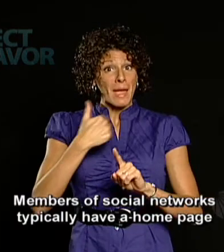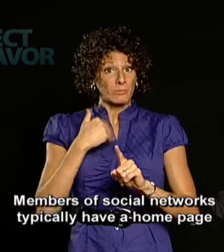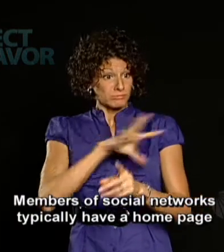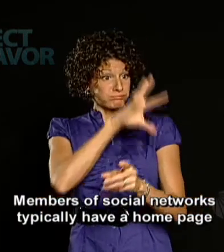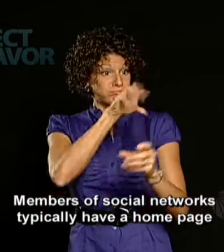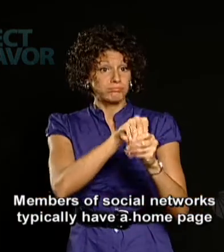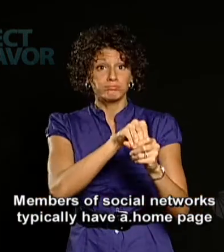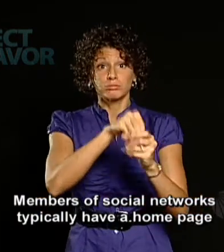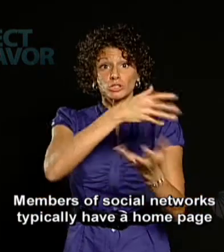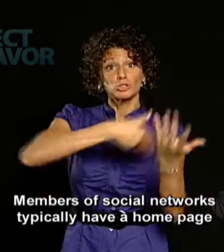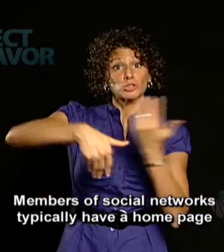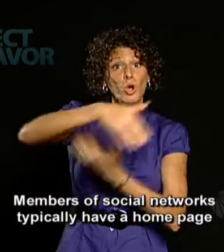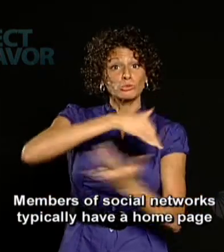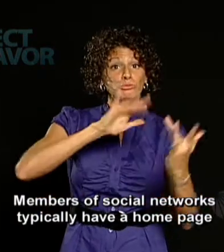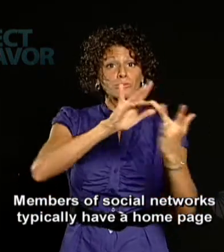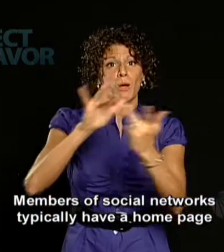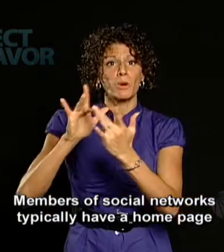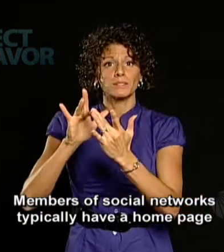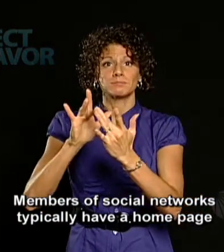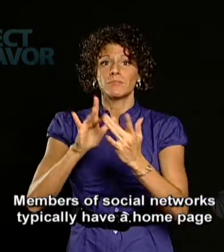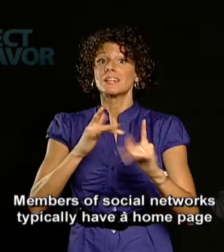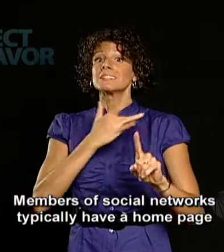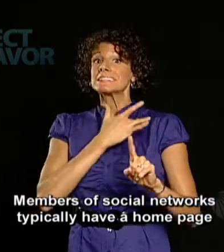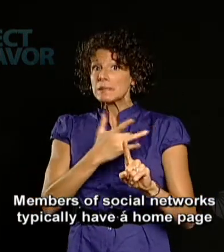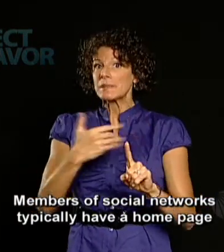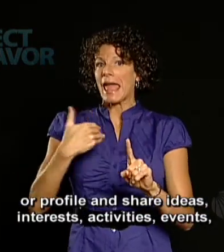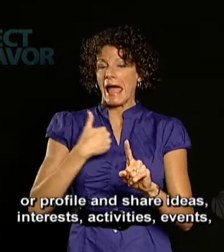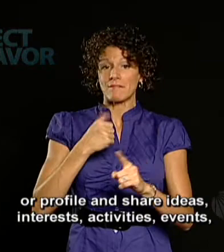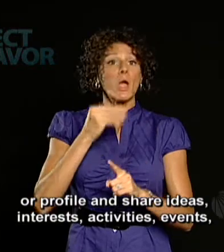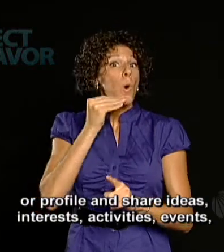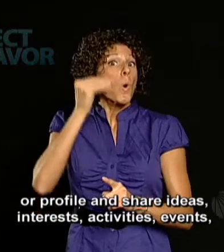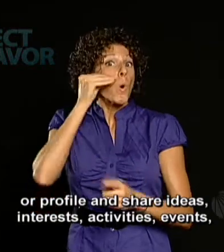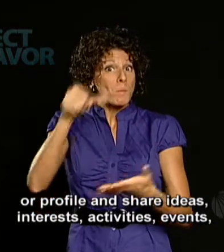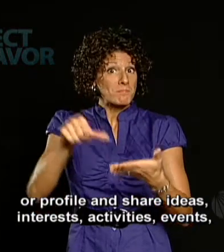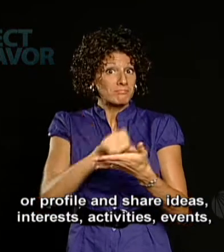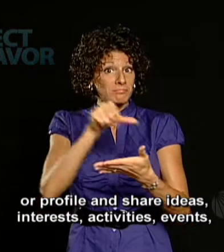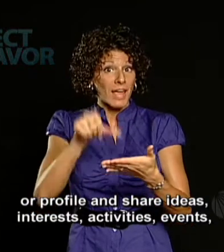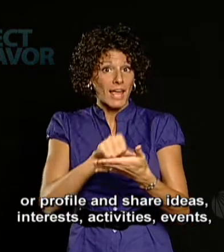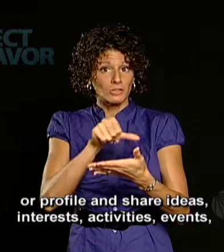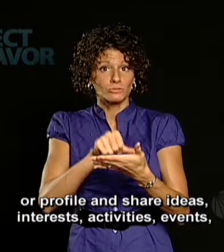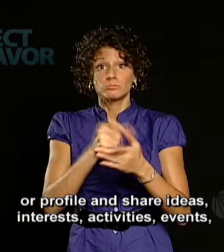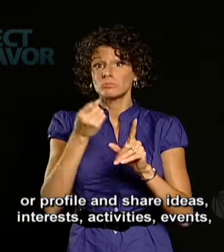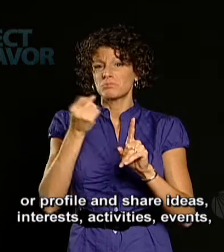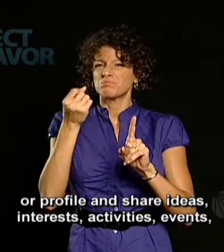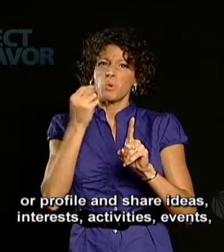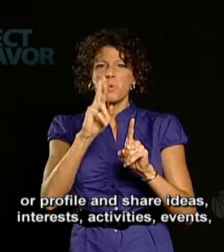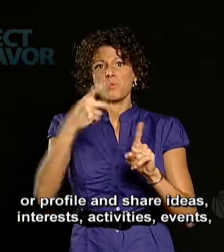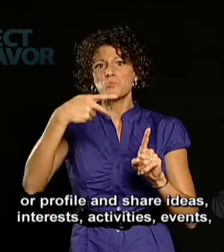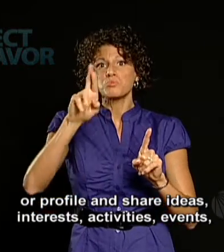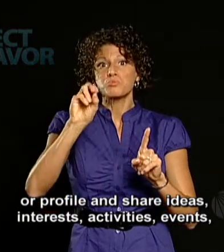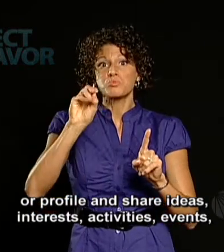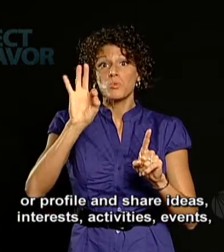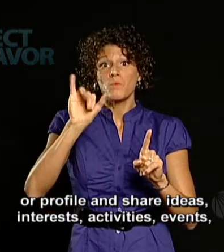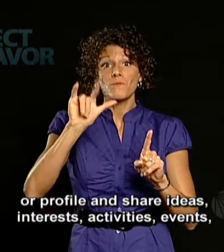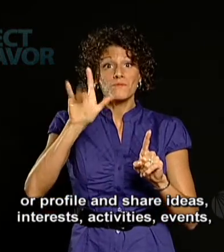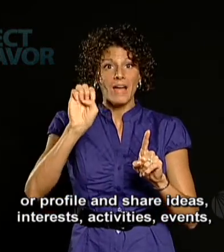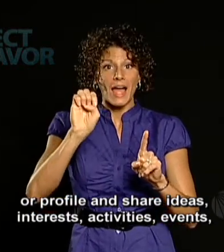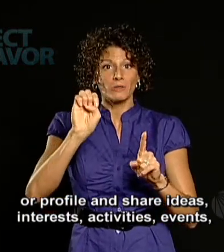Members of social networks typically have a homepage or profile and share ideas,